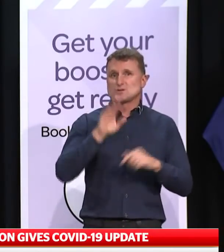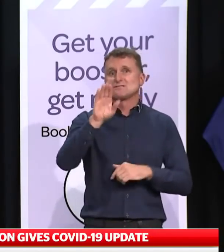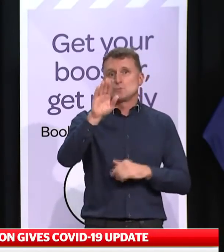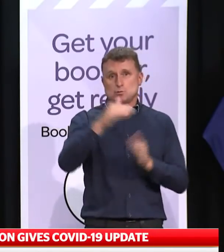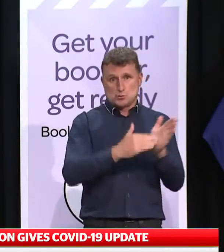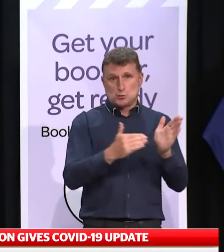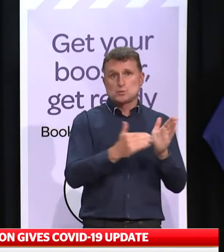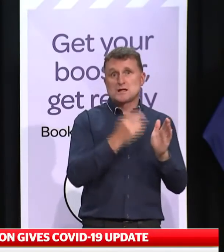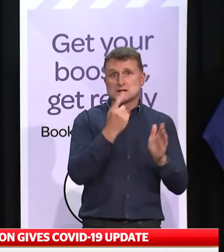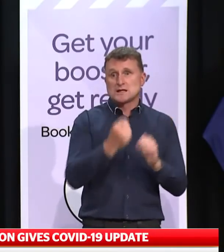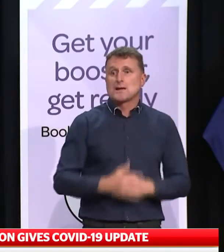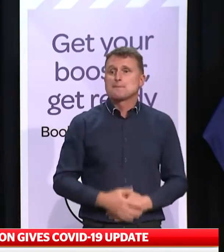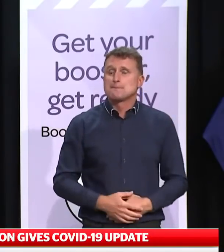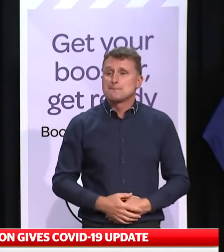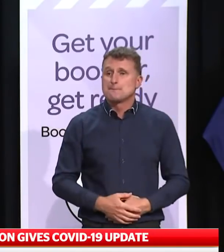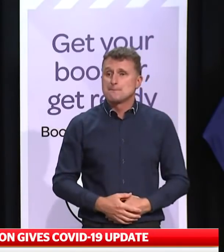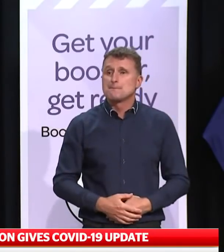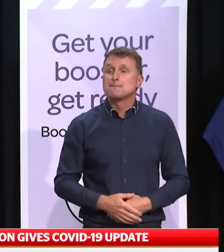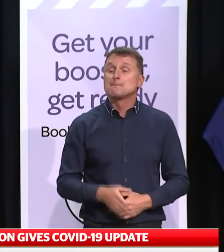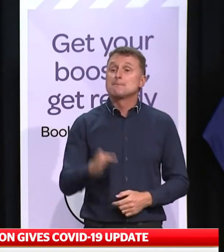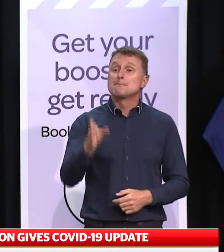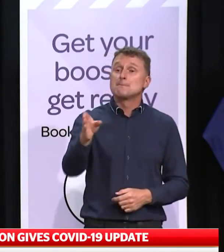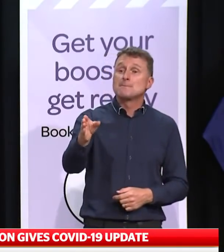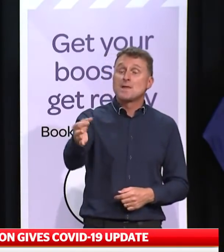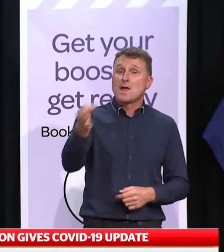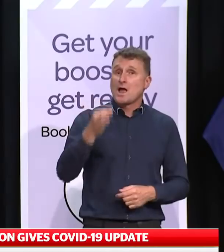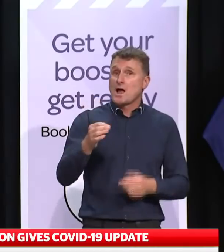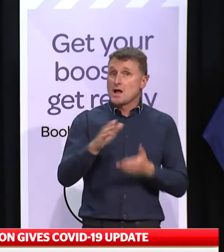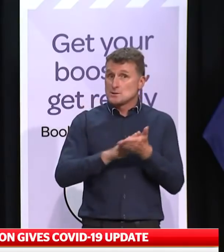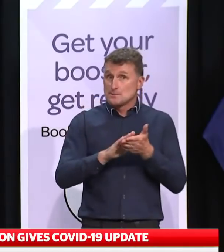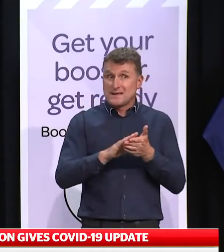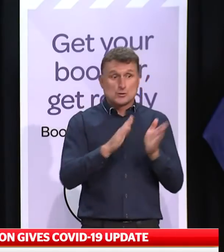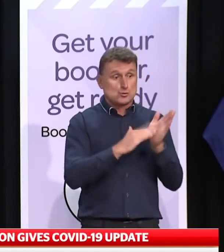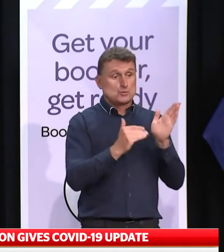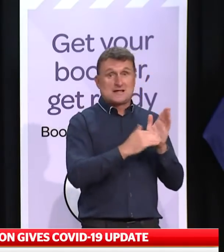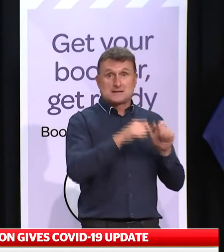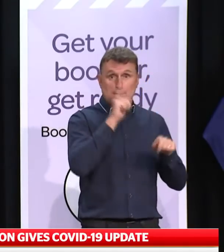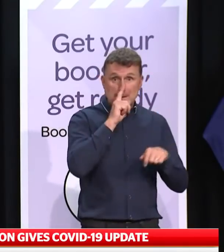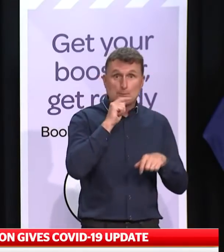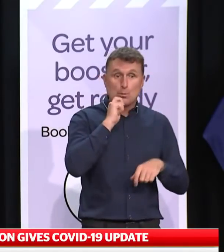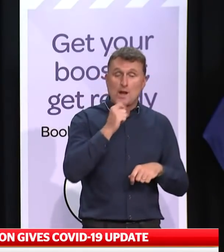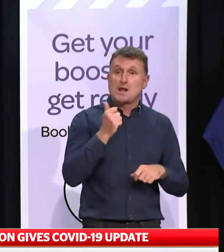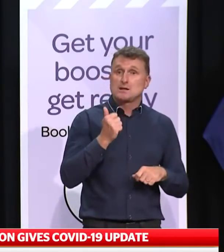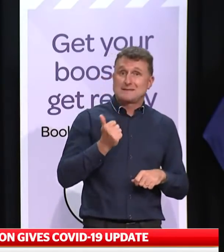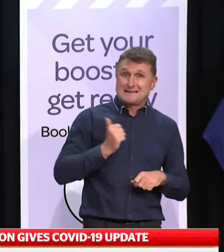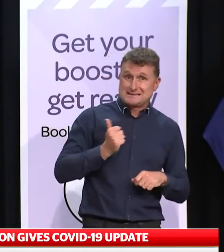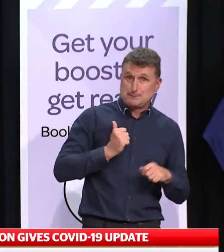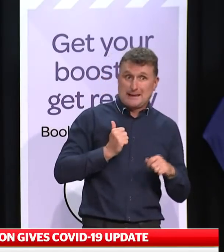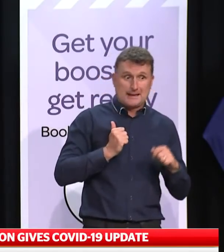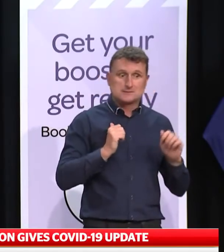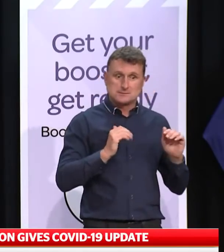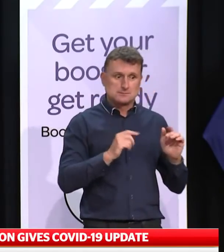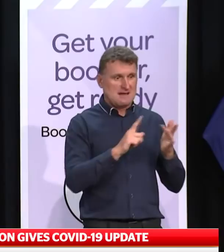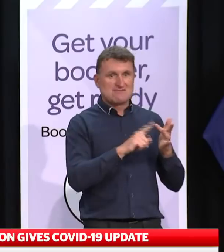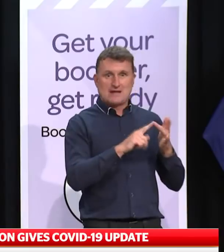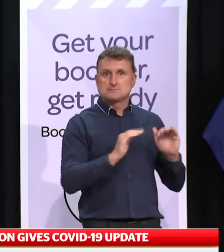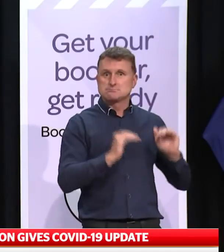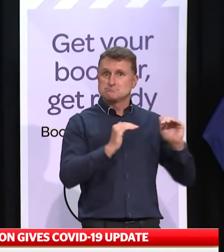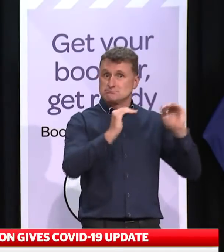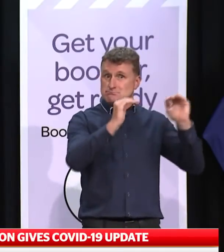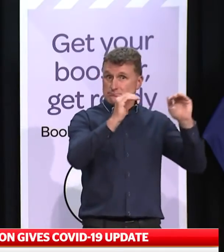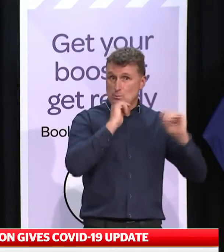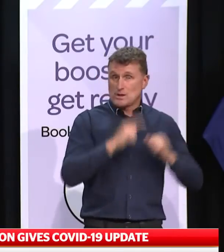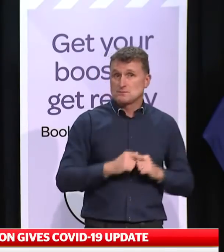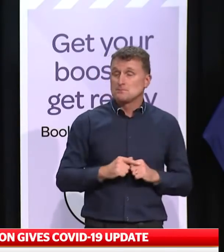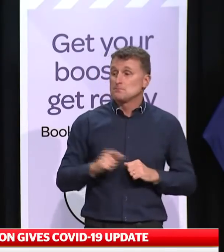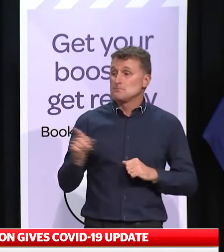Zealanders should just continue to expect this sort of level of inflation, and so for how long? Well, the Treasury's projection is that from the first